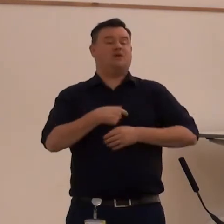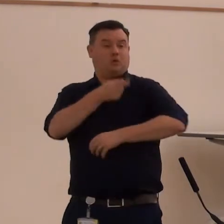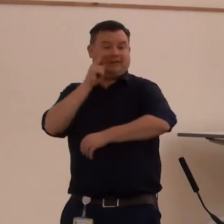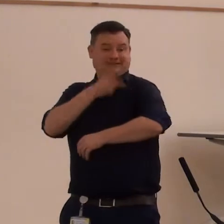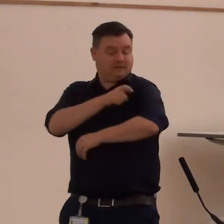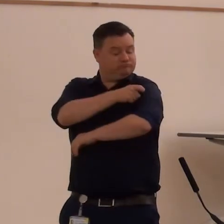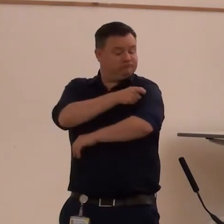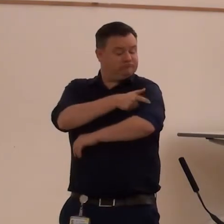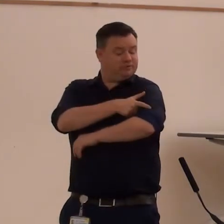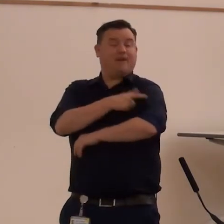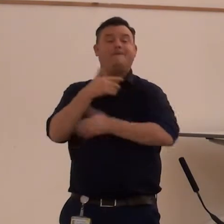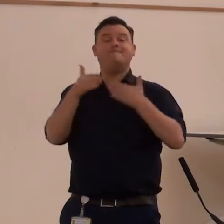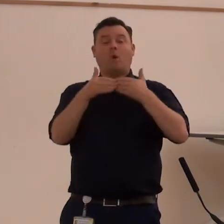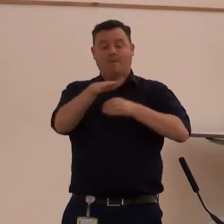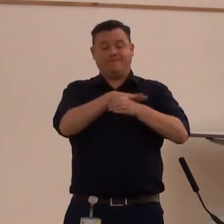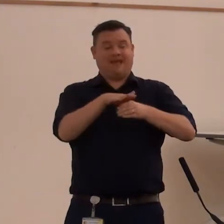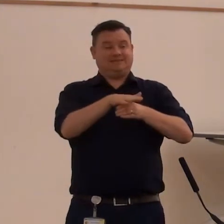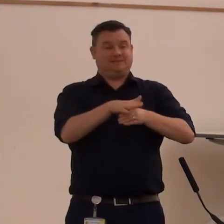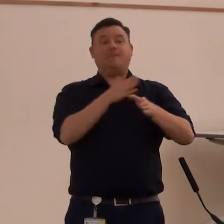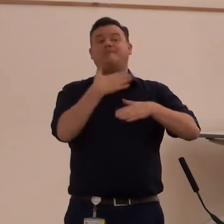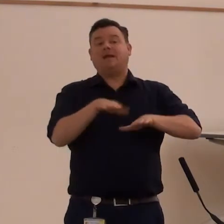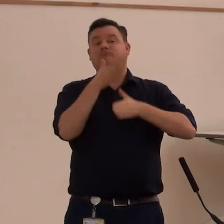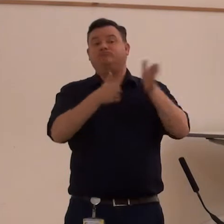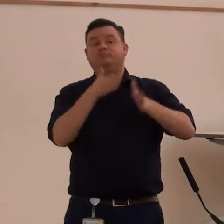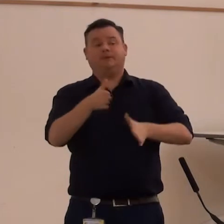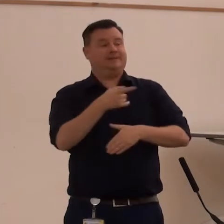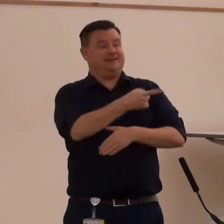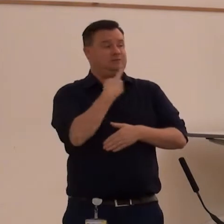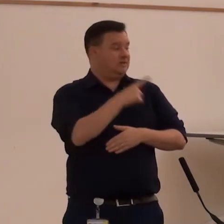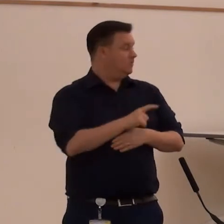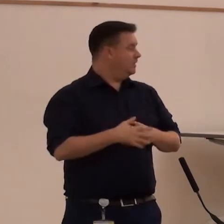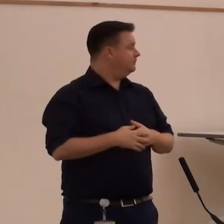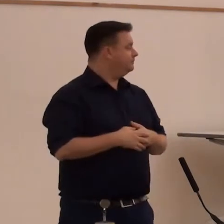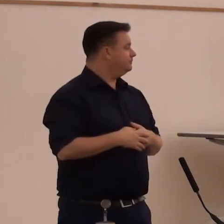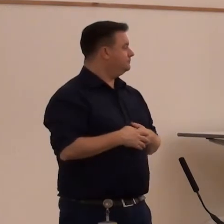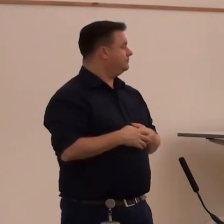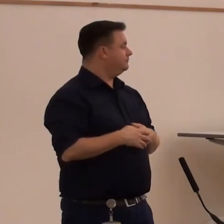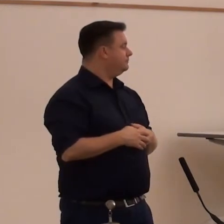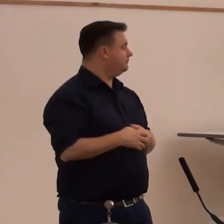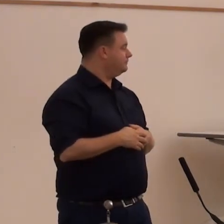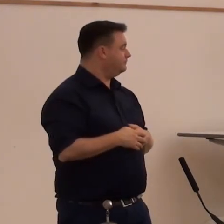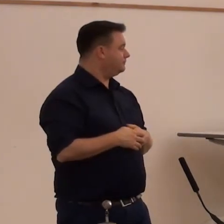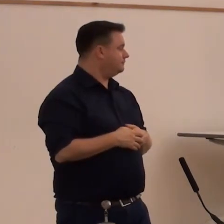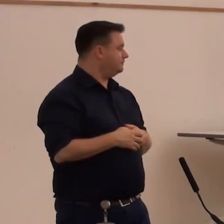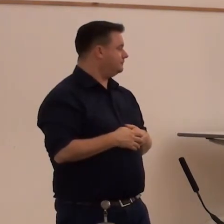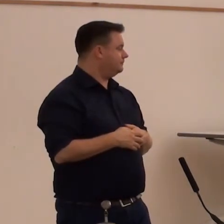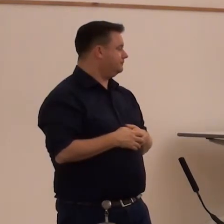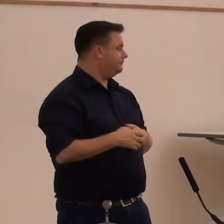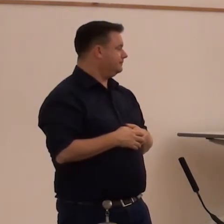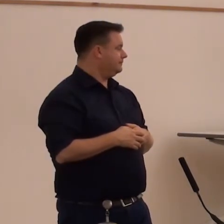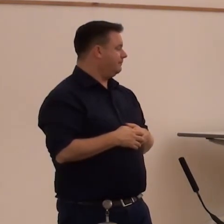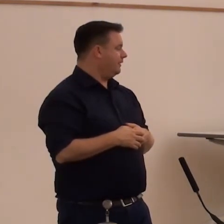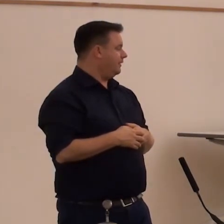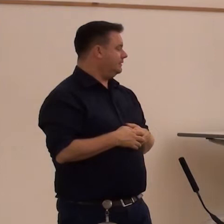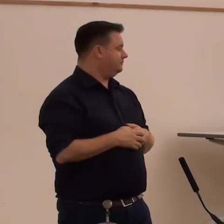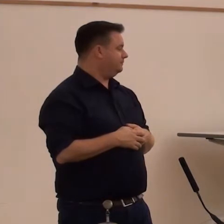the sleeves. But this one says, "We will ride." And again, we went for the black and pink,